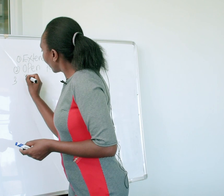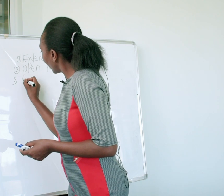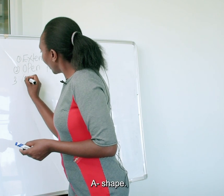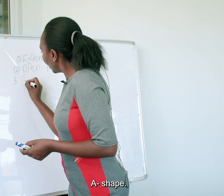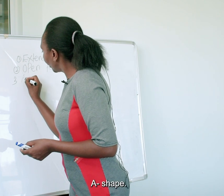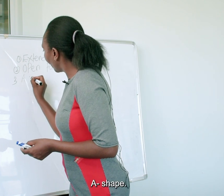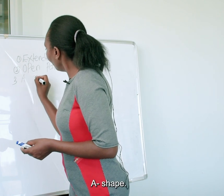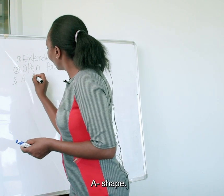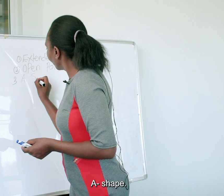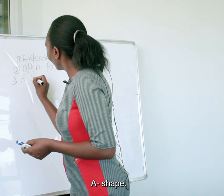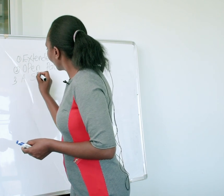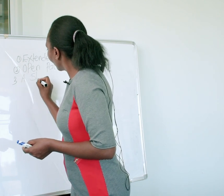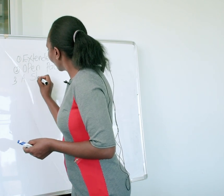A shape.